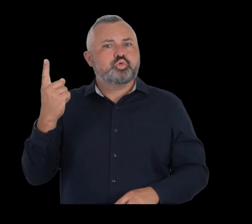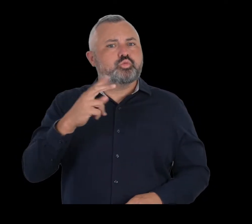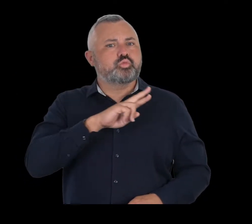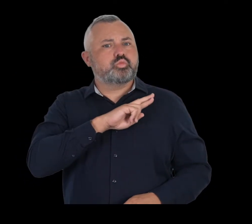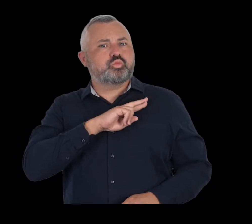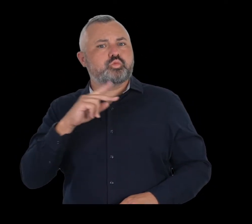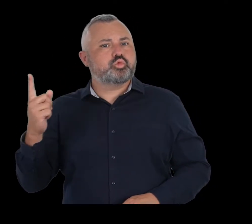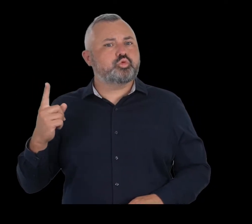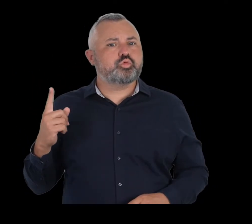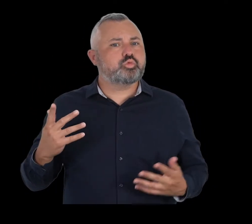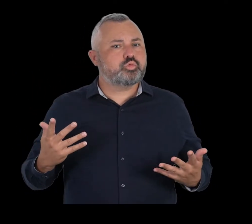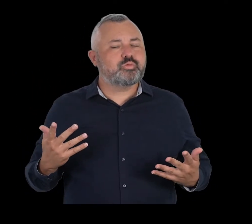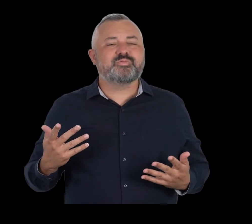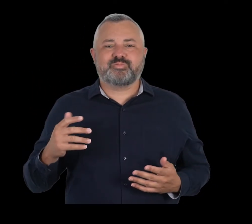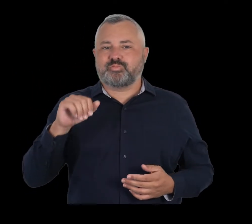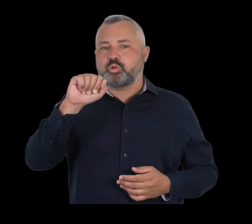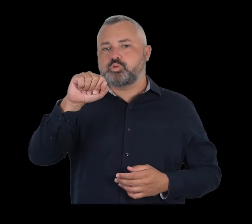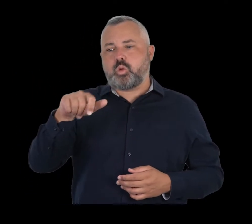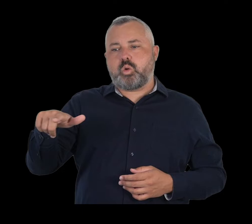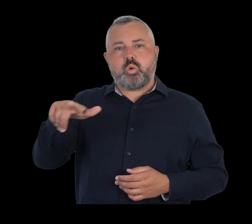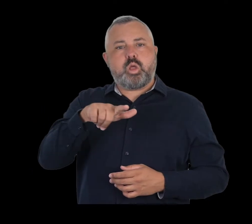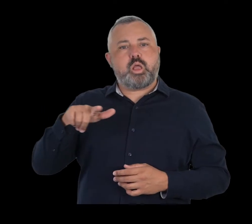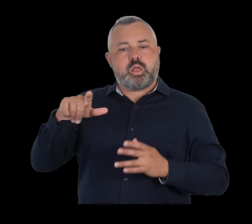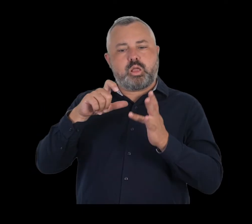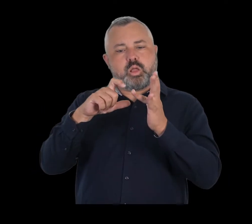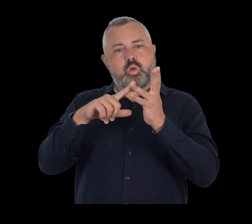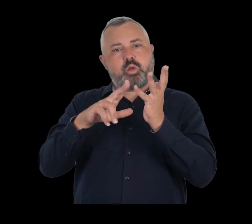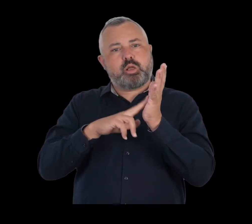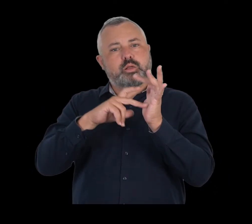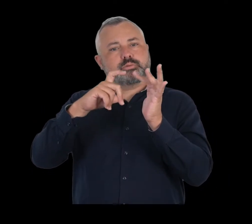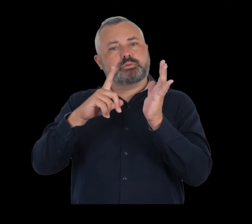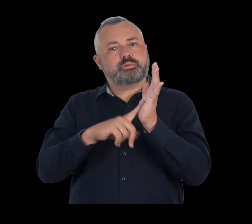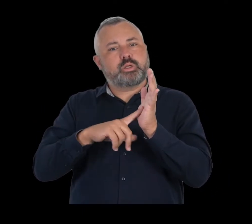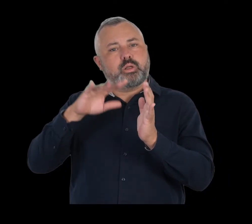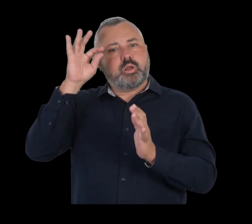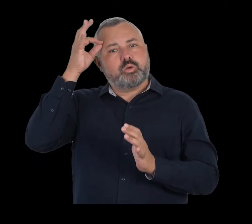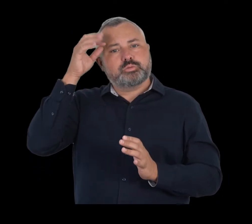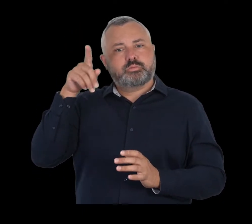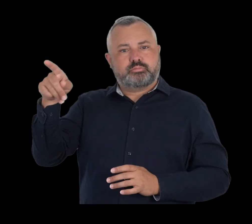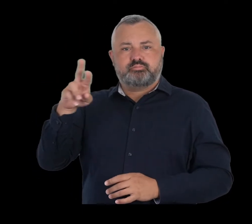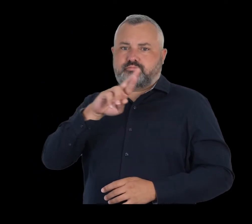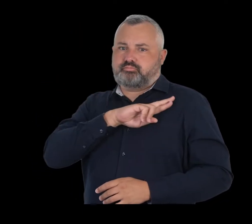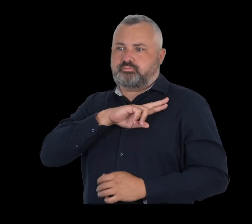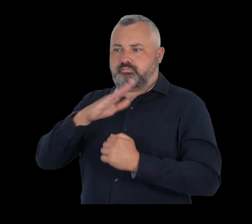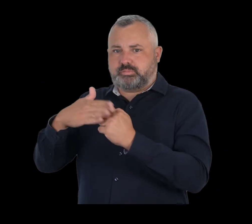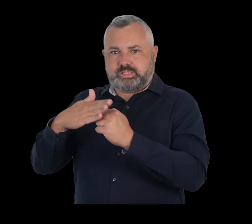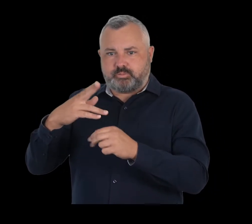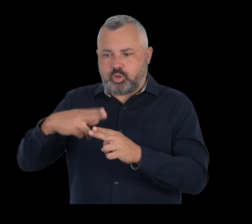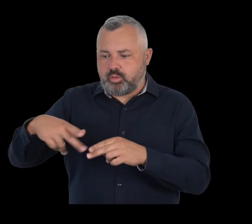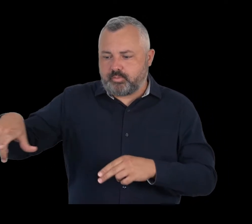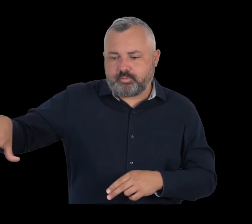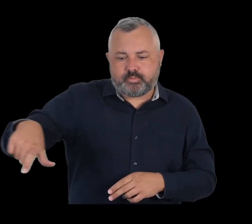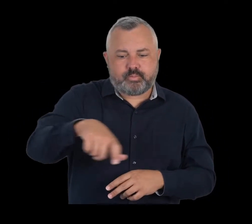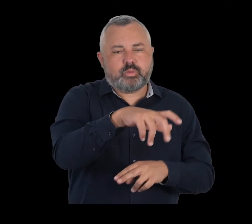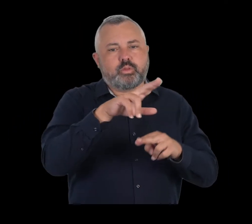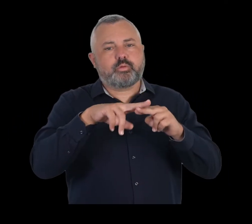Step 2. Who can give it to you? Your local council is responsible for